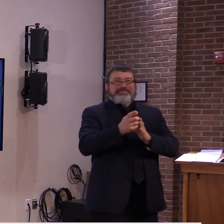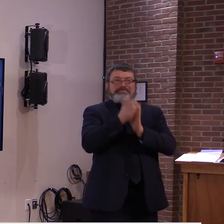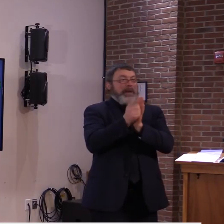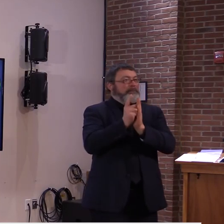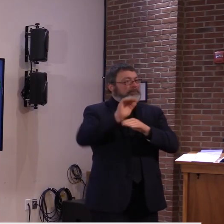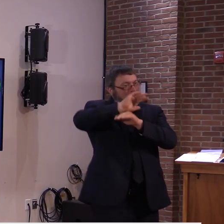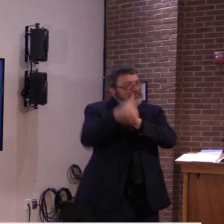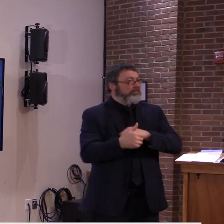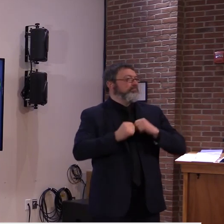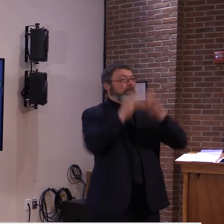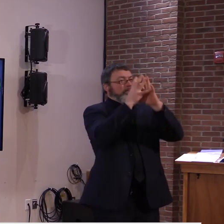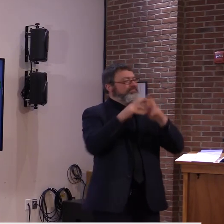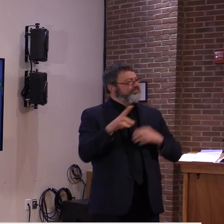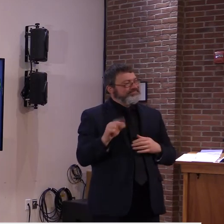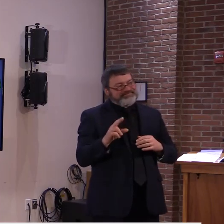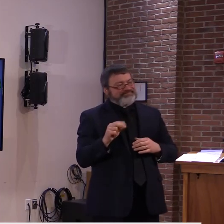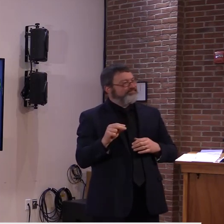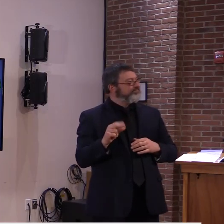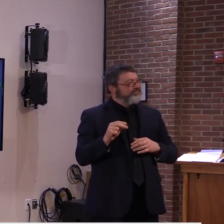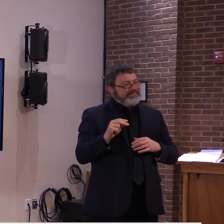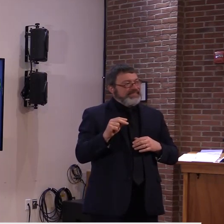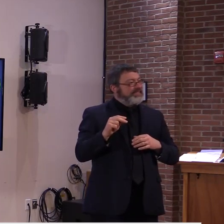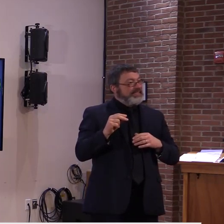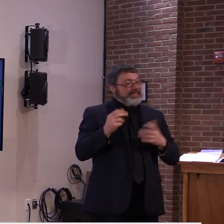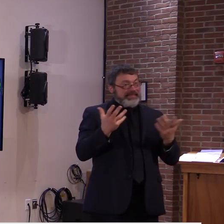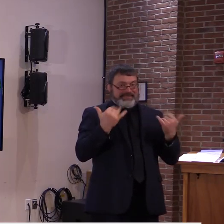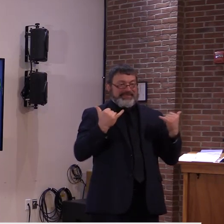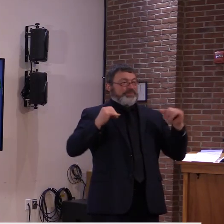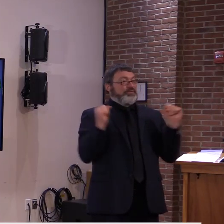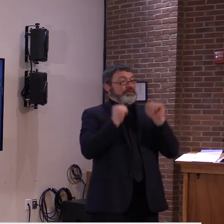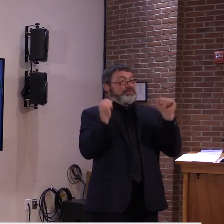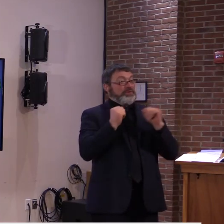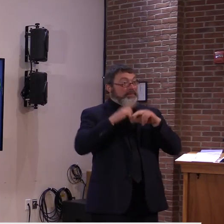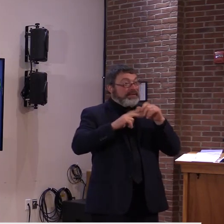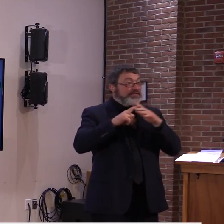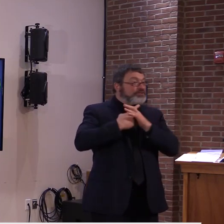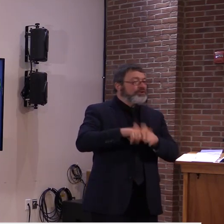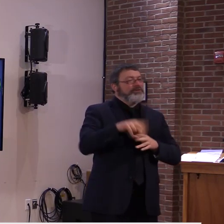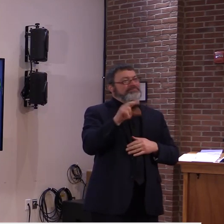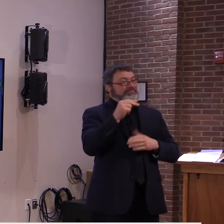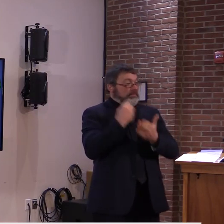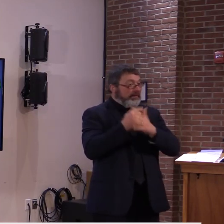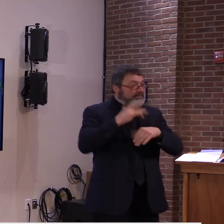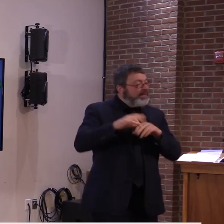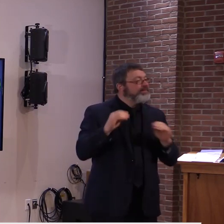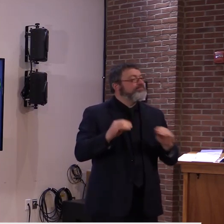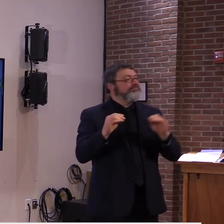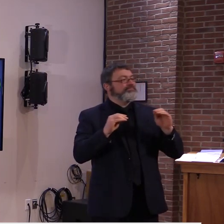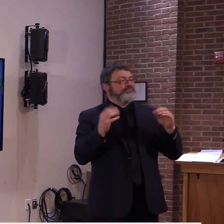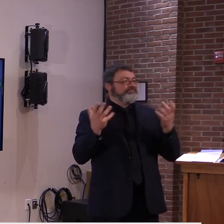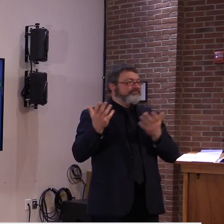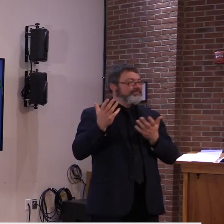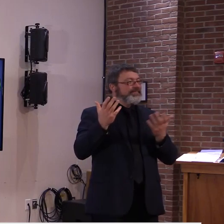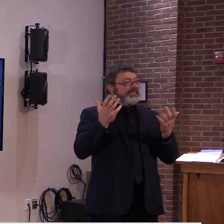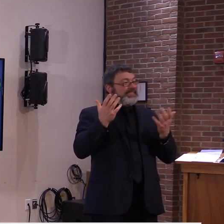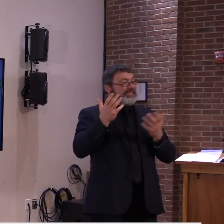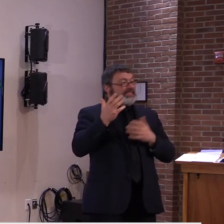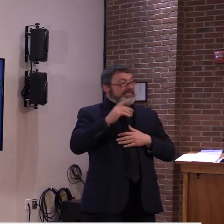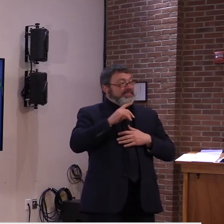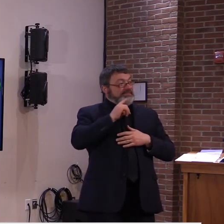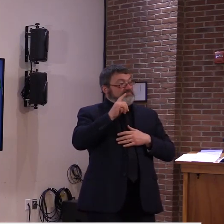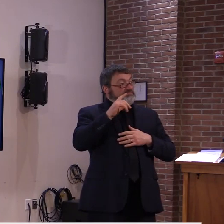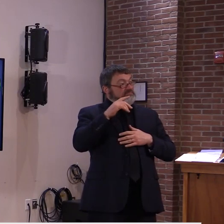try to move, especially families, try to move families into permanent housing, but those things take a little bit of time